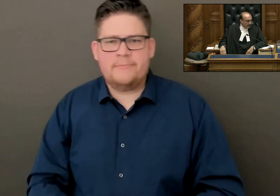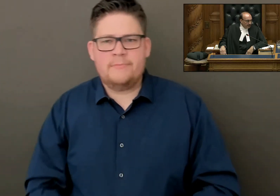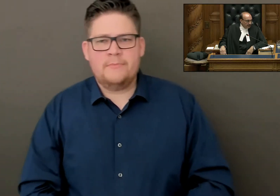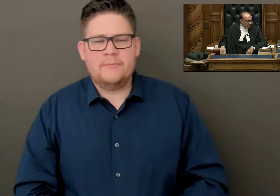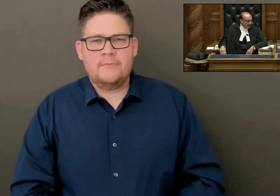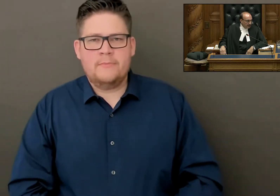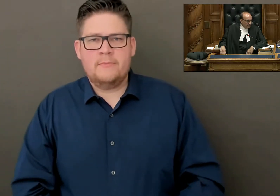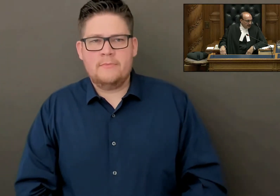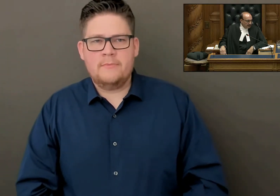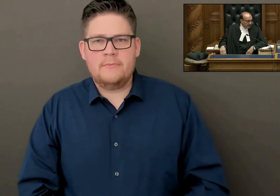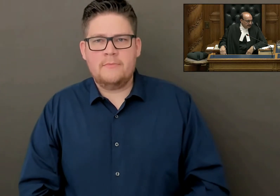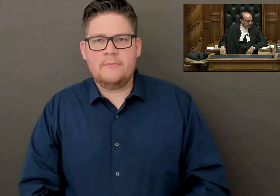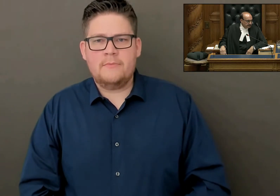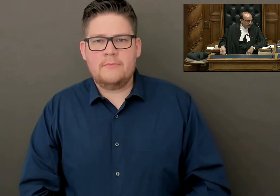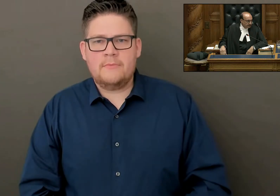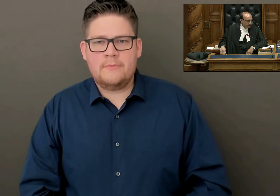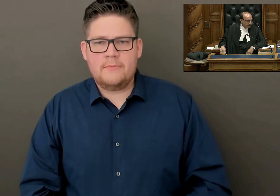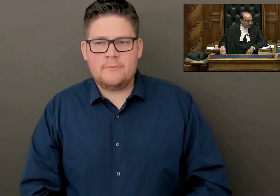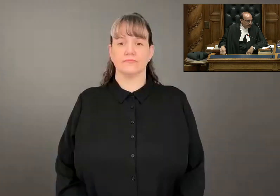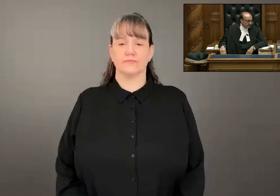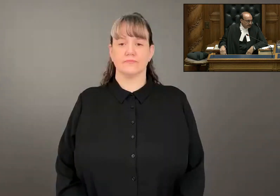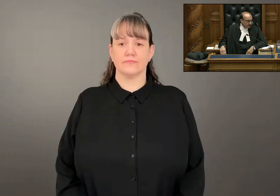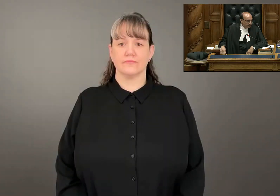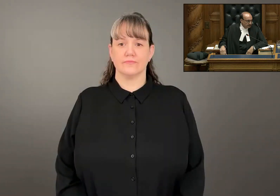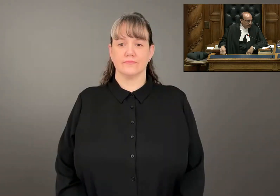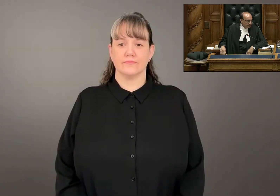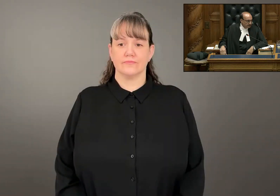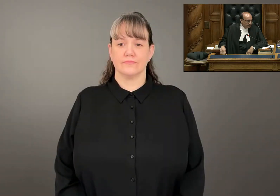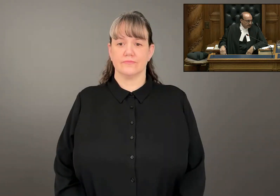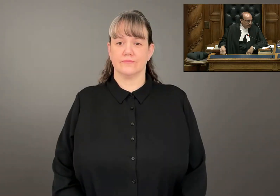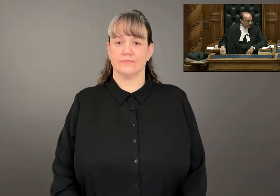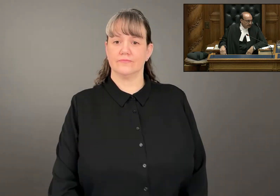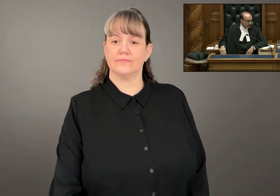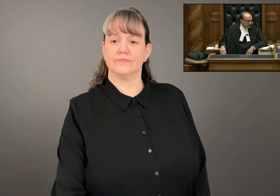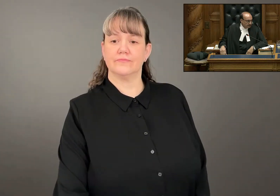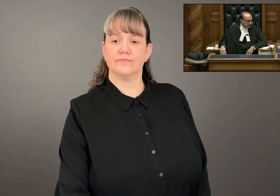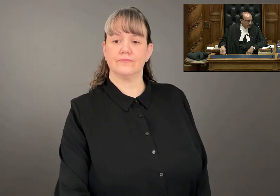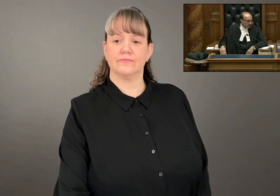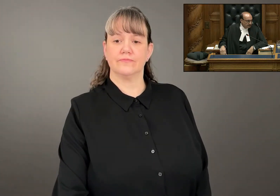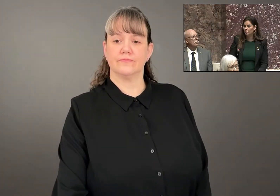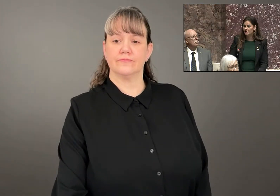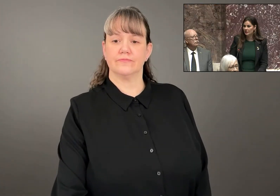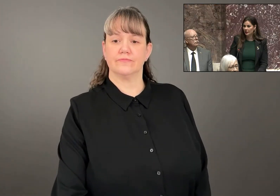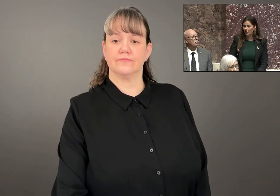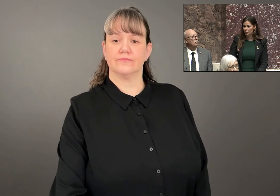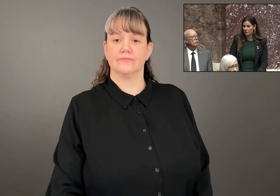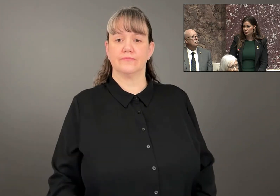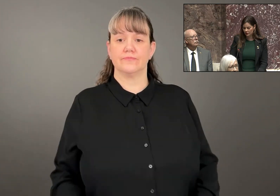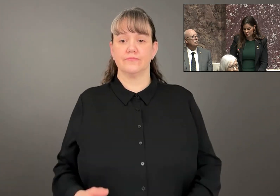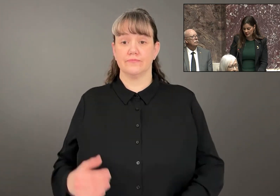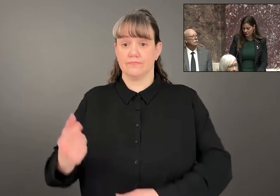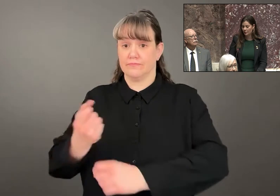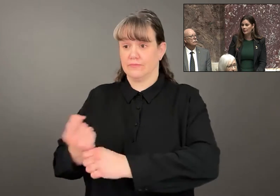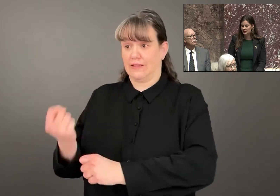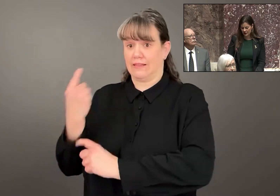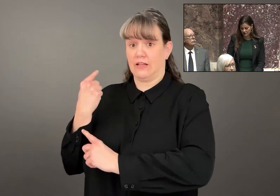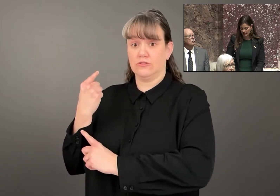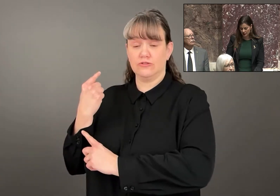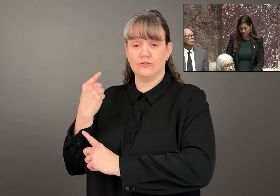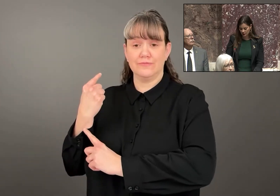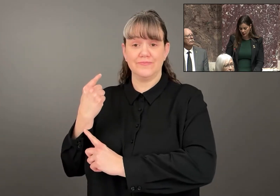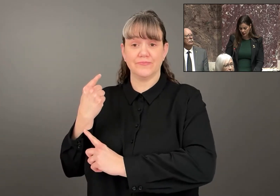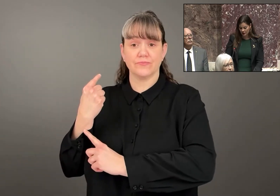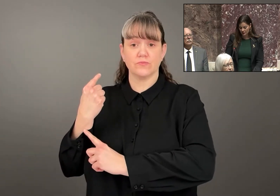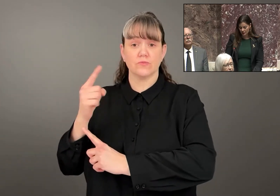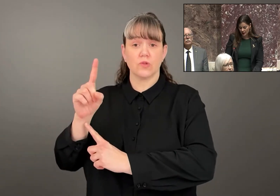Member for Penticton-Summerland. Mr. Speaker, last year 103 children died while receiving government services from